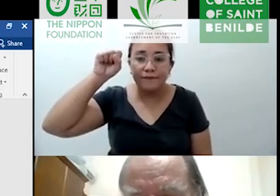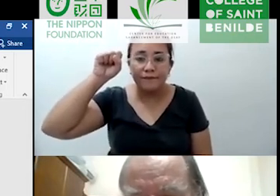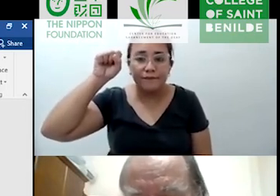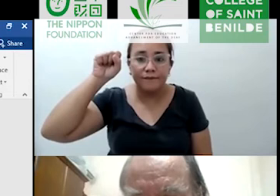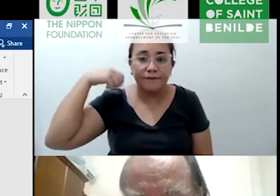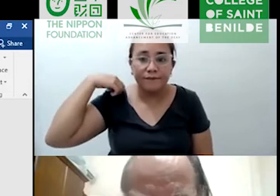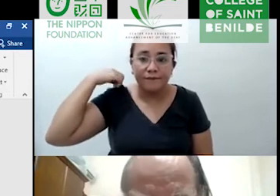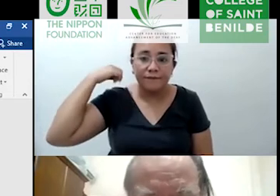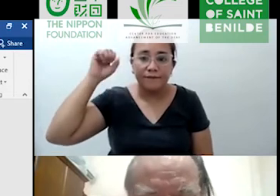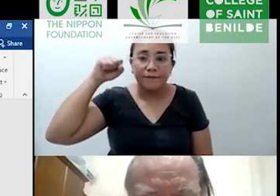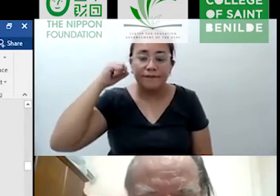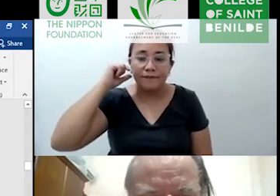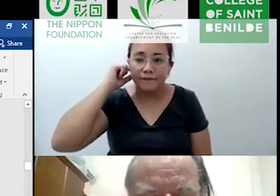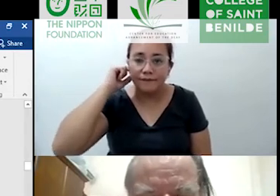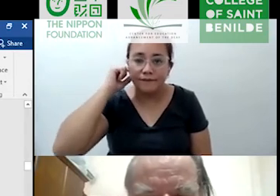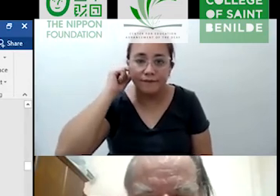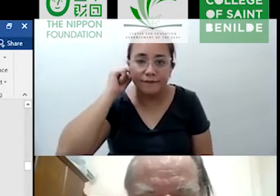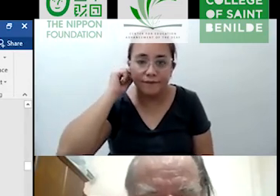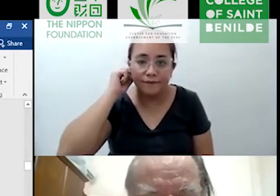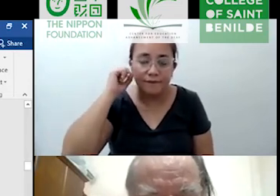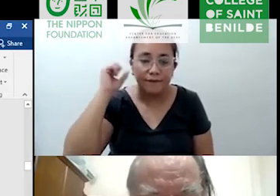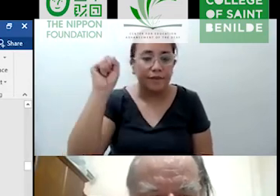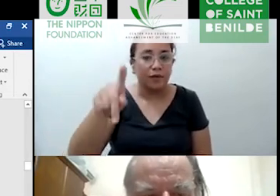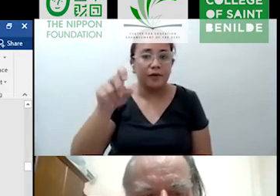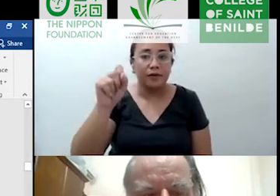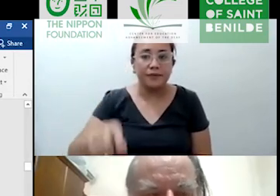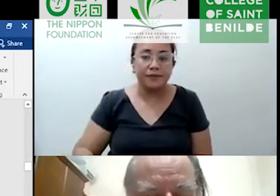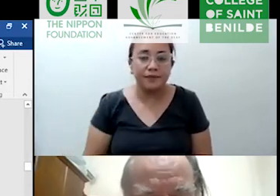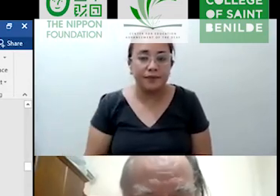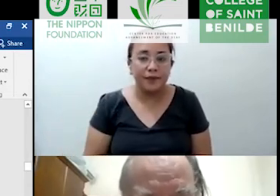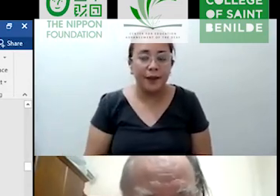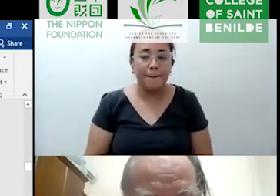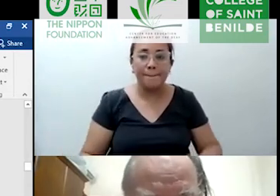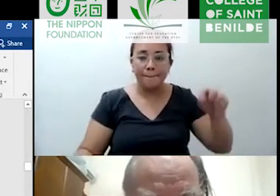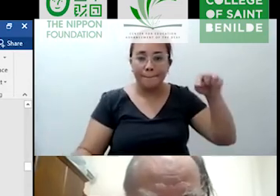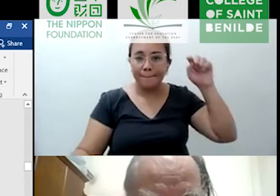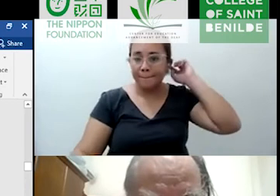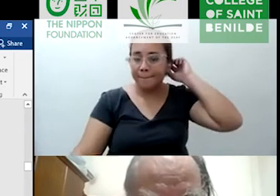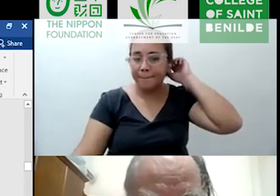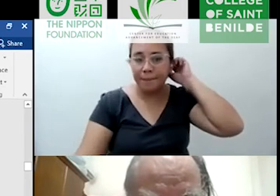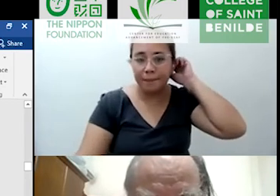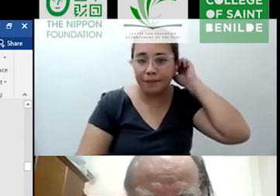Yes, sir. What? Okay. Go down then.